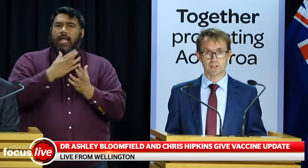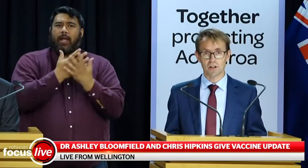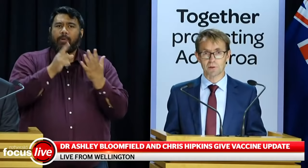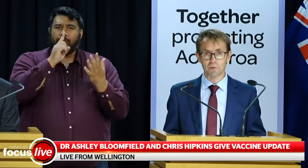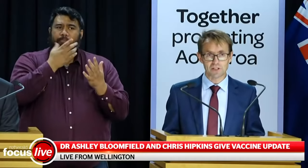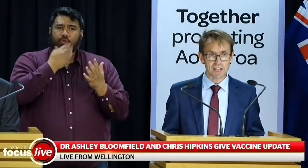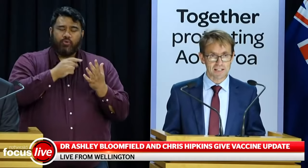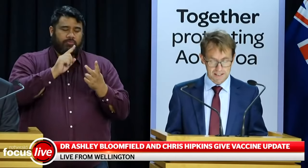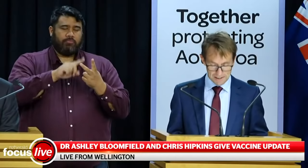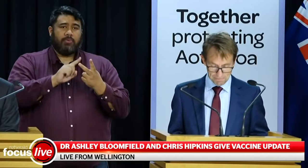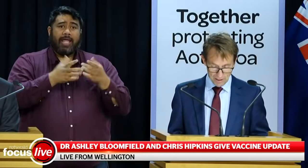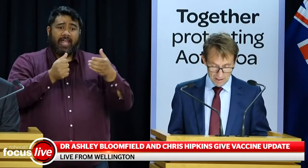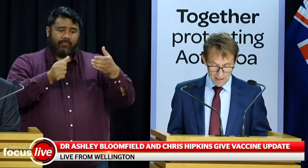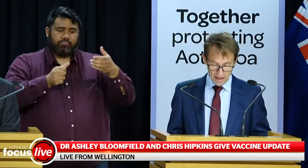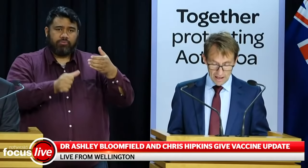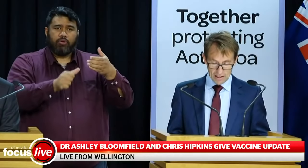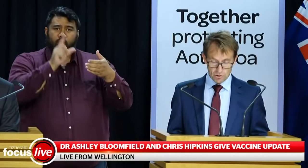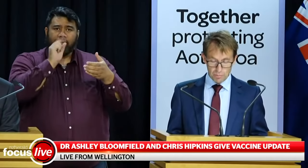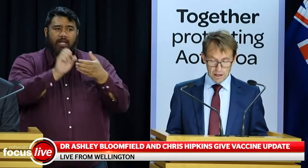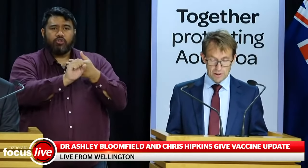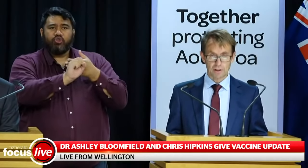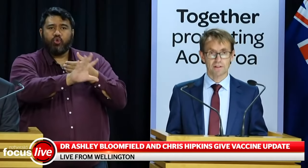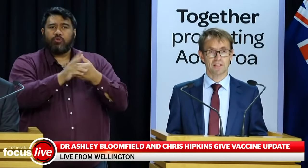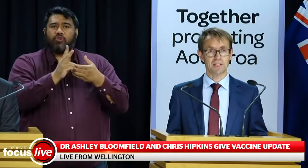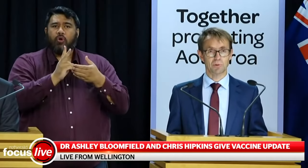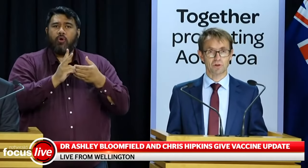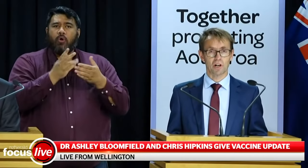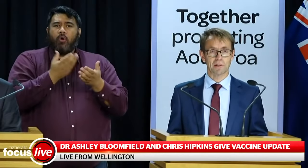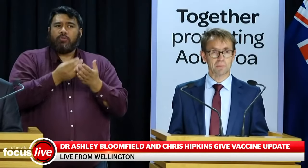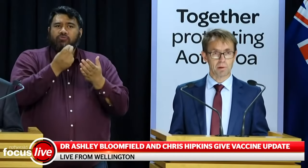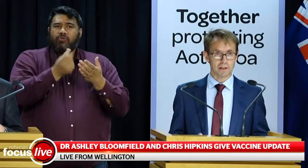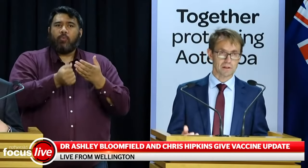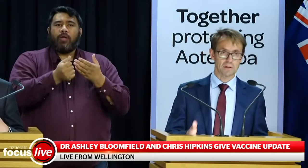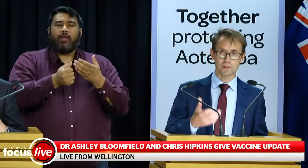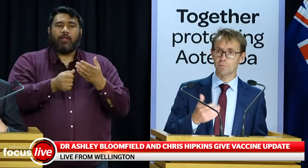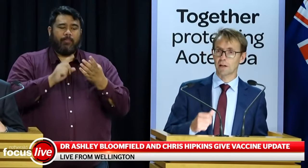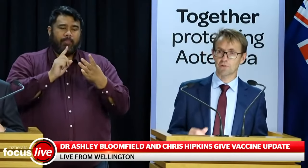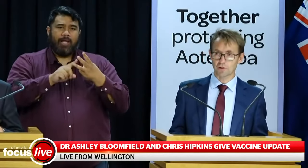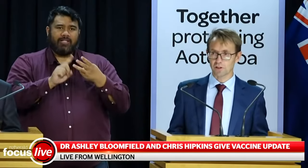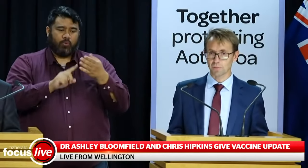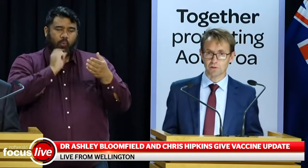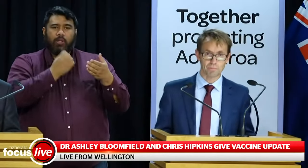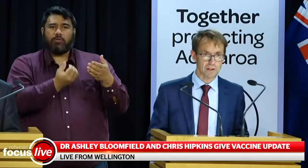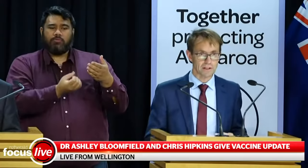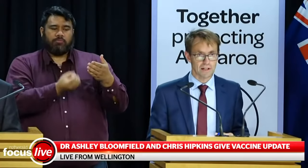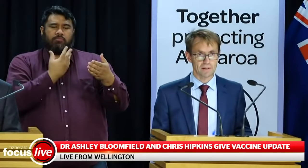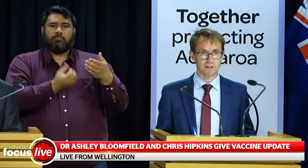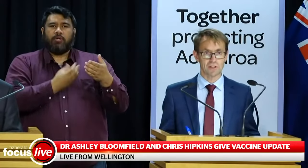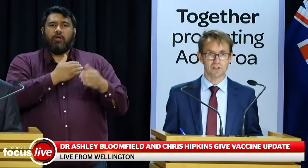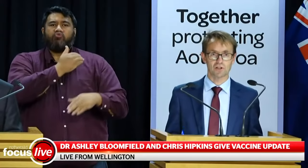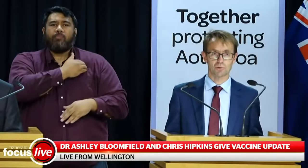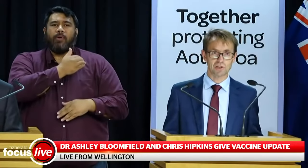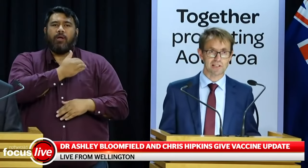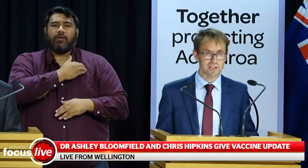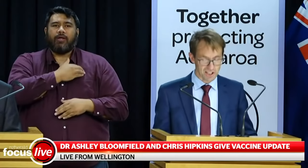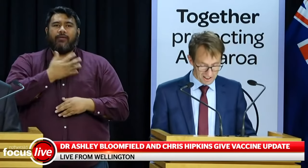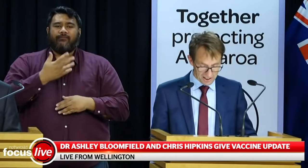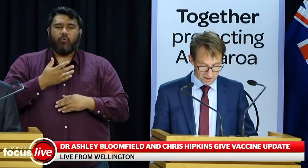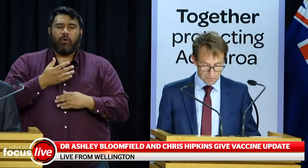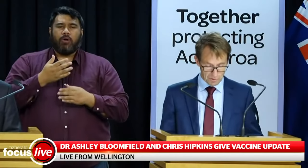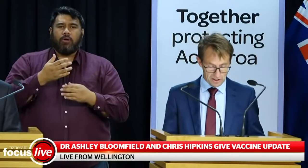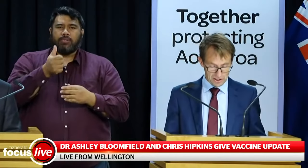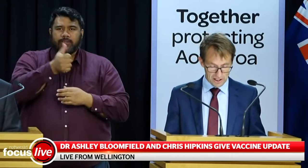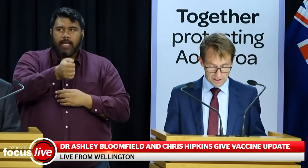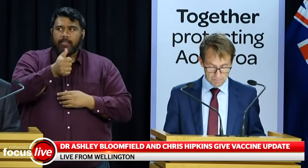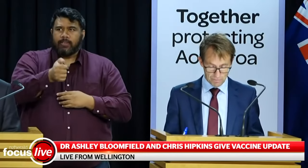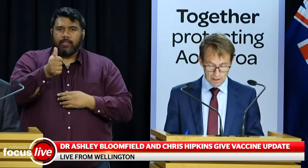if it's nighttime and you are scanning in, and a reminder to keep your diary complete, as you may have noticed when you've been assiduously scanning